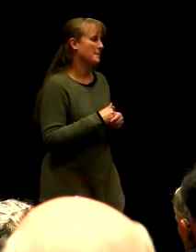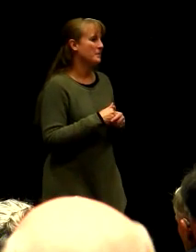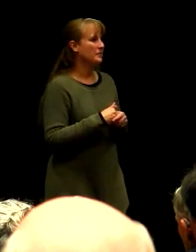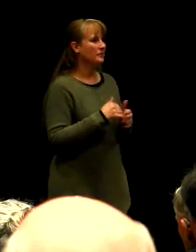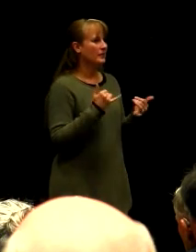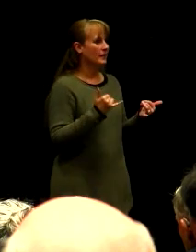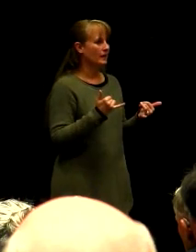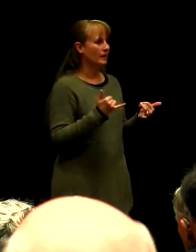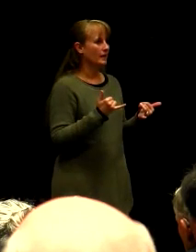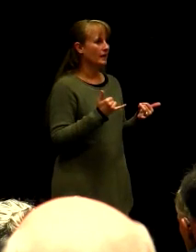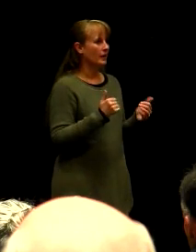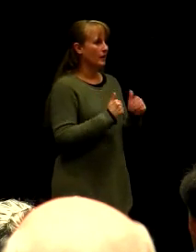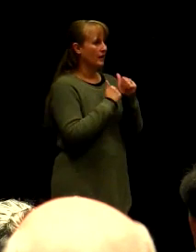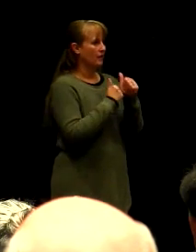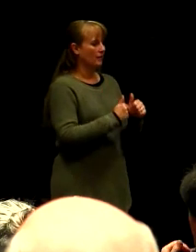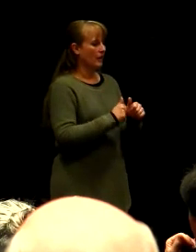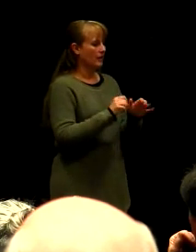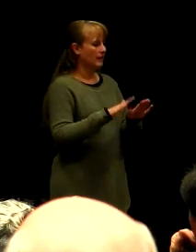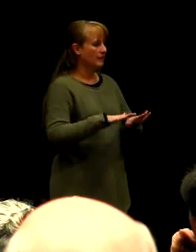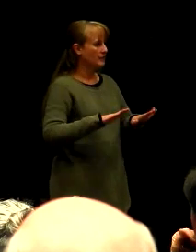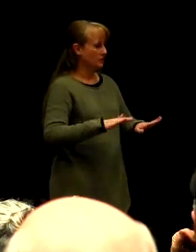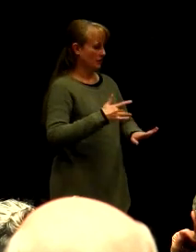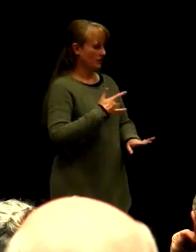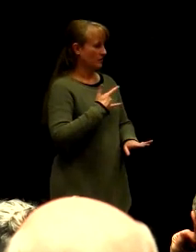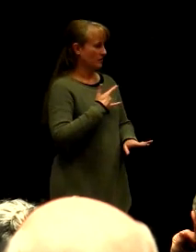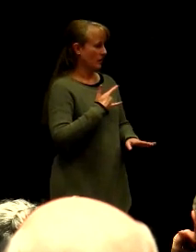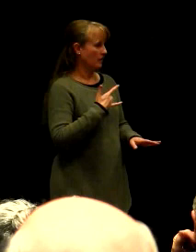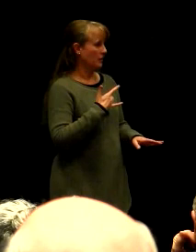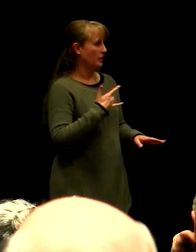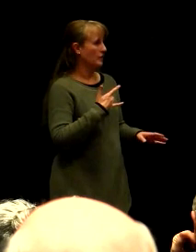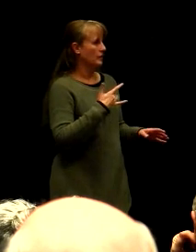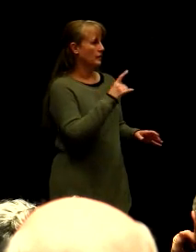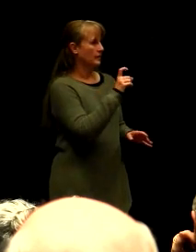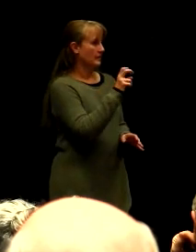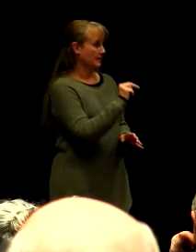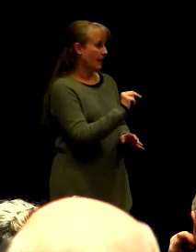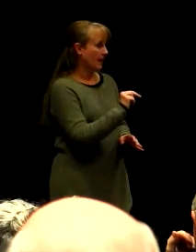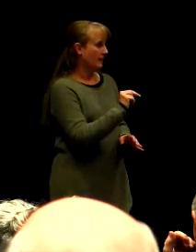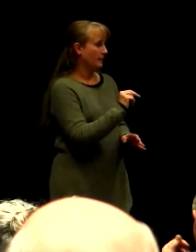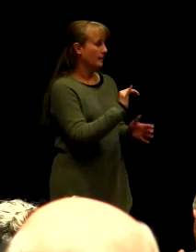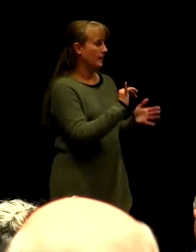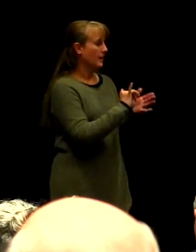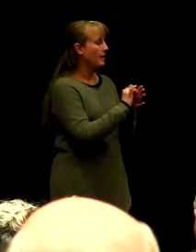In keeping with Childhood's End and the Stapledon, Olaf Stapledon kind of base,